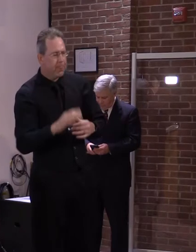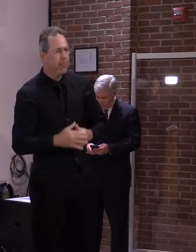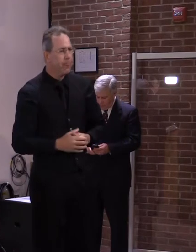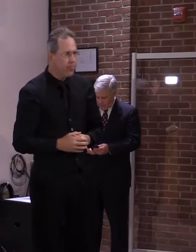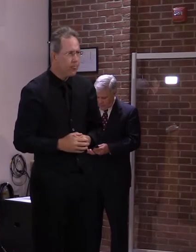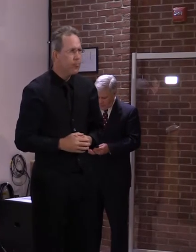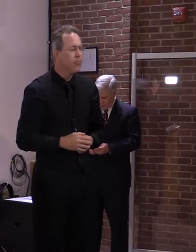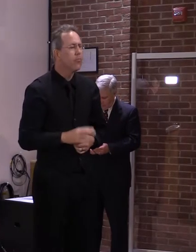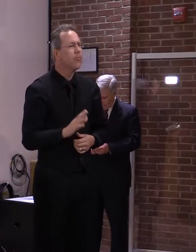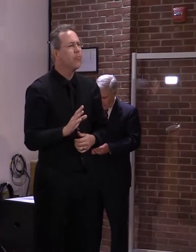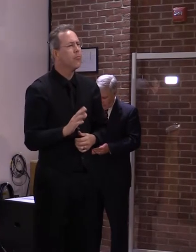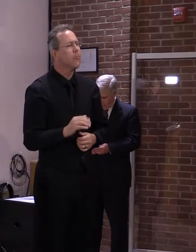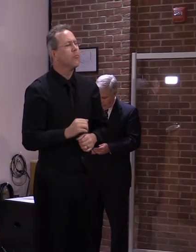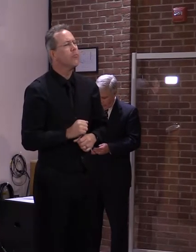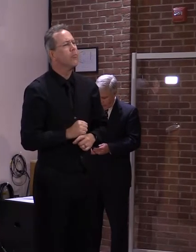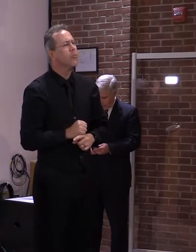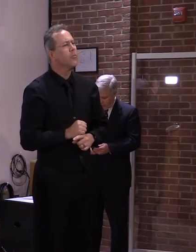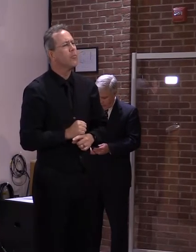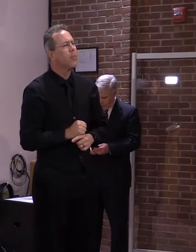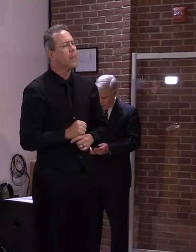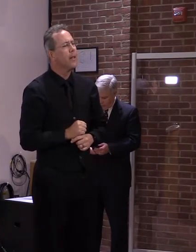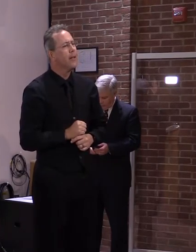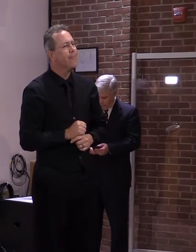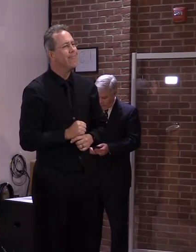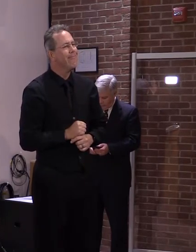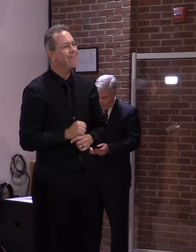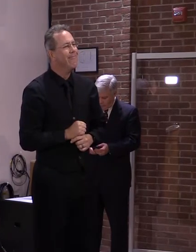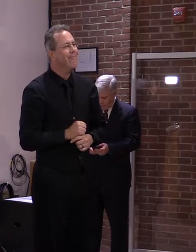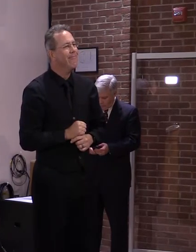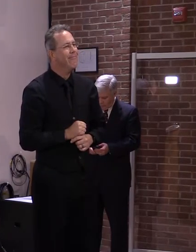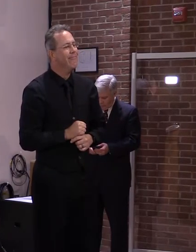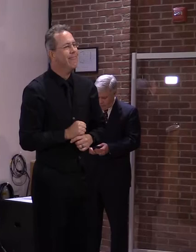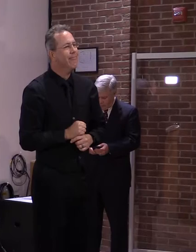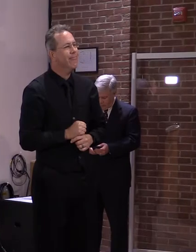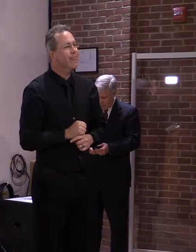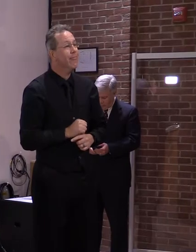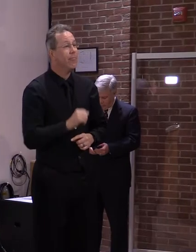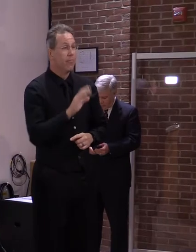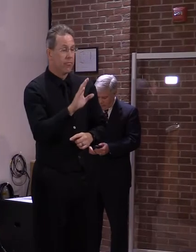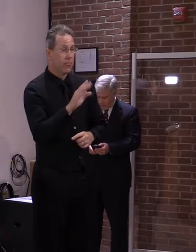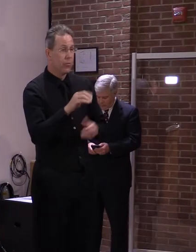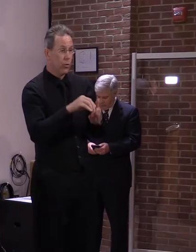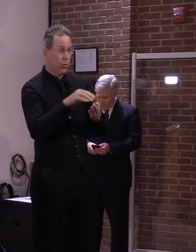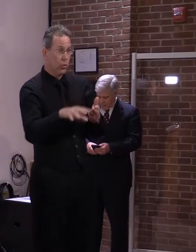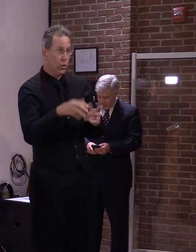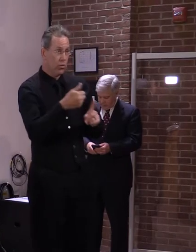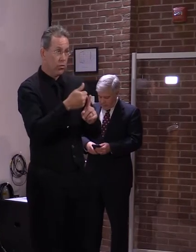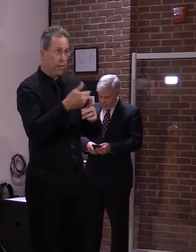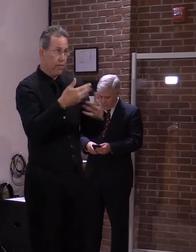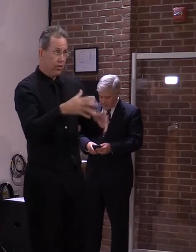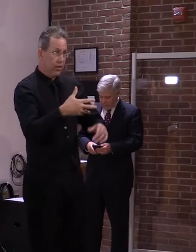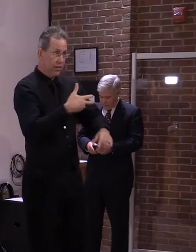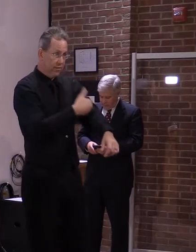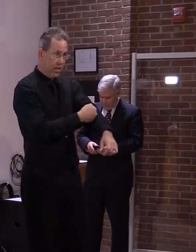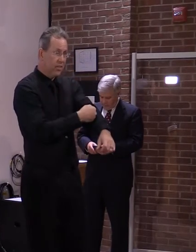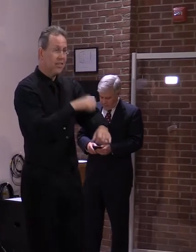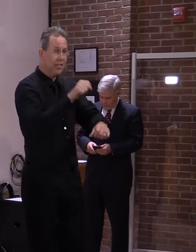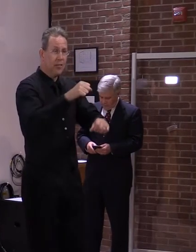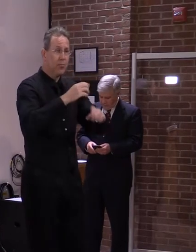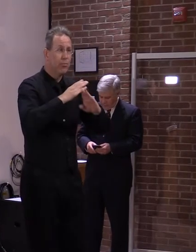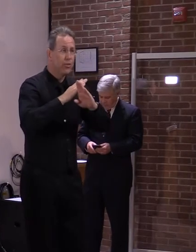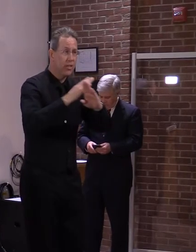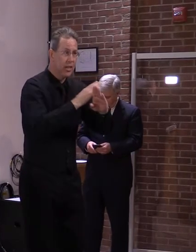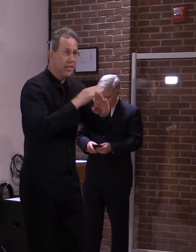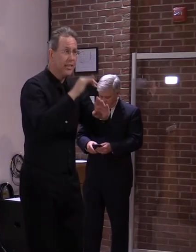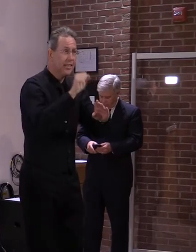connection a little bit more, I mean, the vaccination not only protects individuals, but it contributes to the broader suppression of the virus. So that's